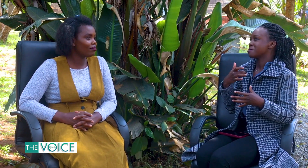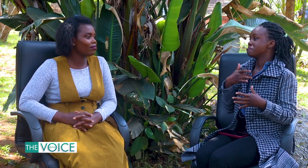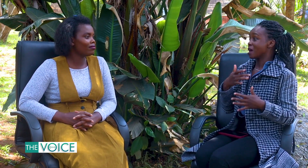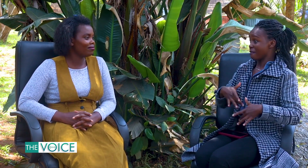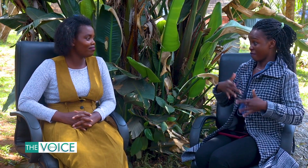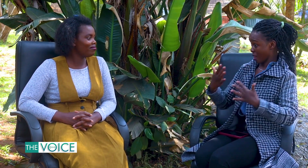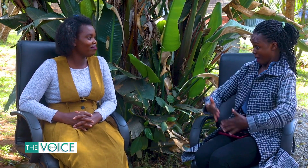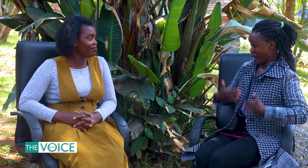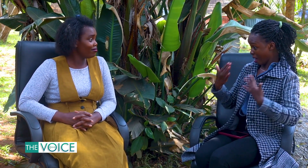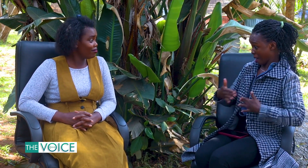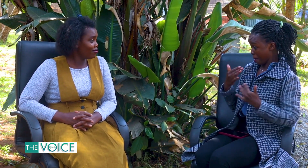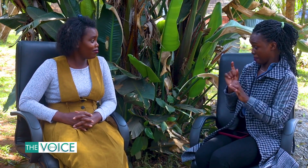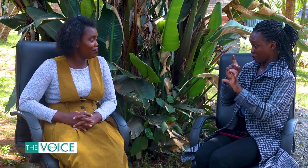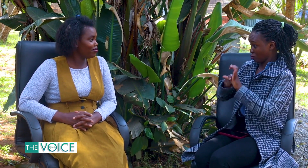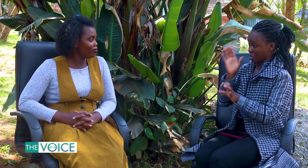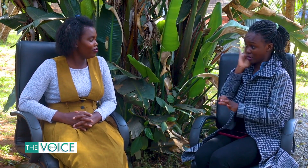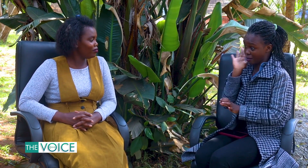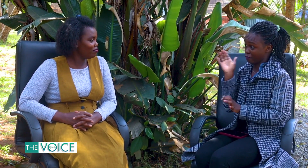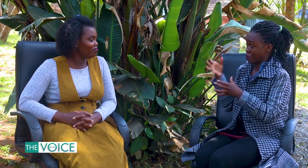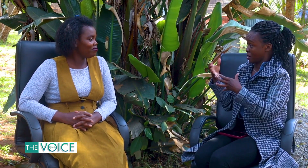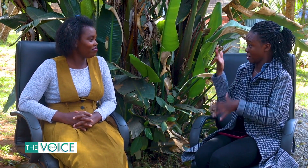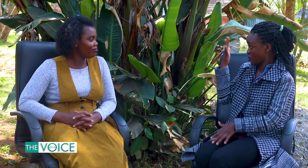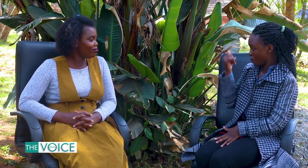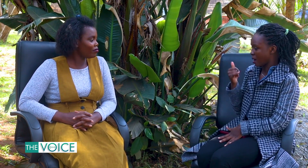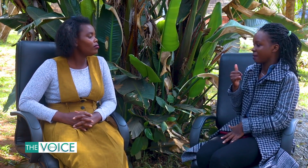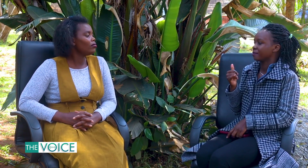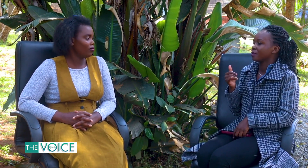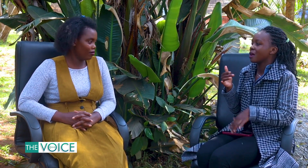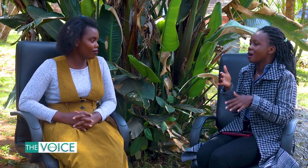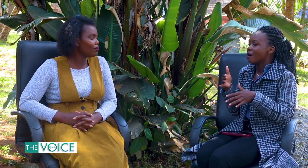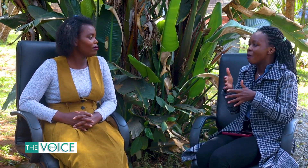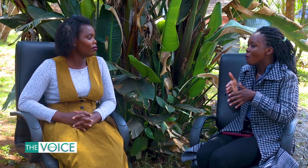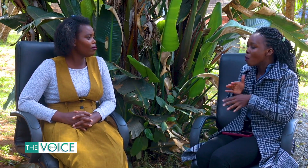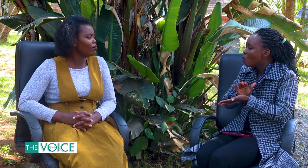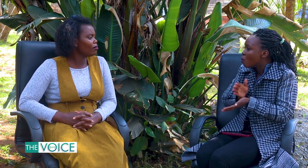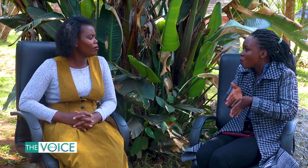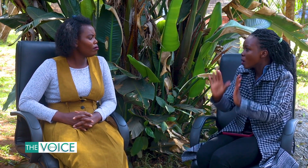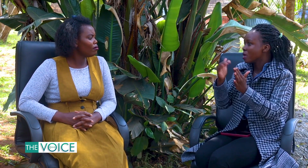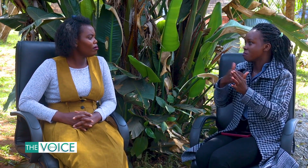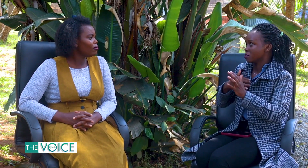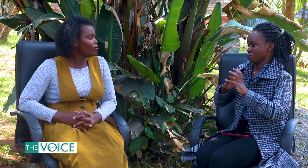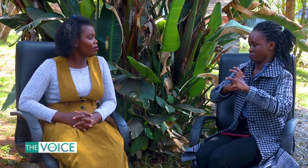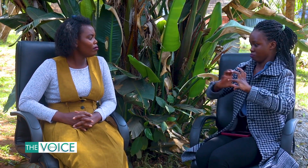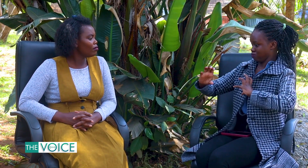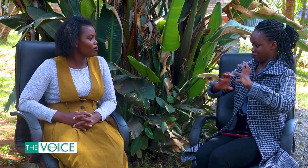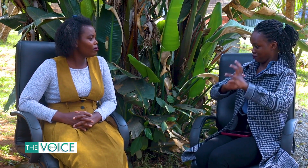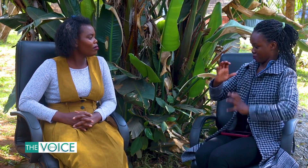So I was so happy when I joined the deaf community. And this is because my way of